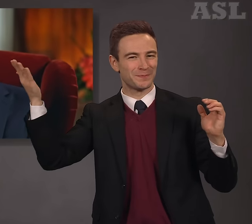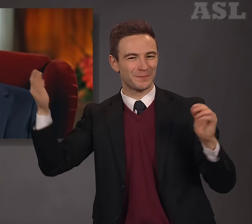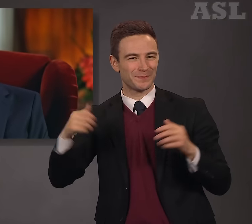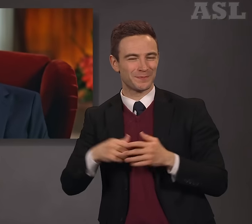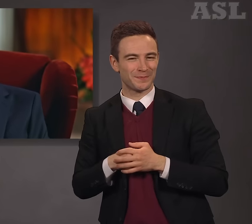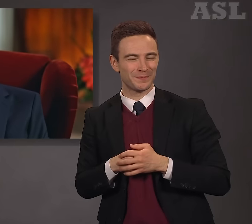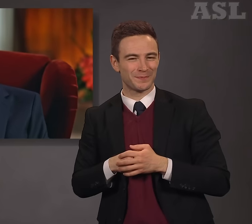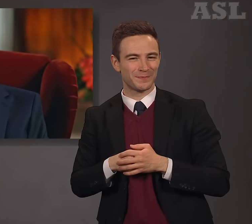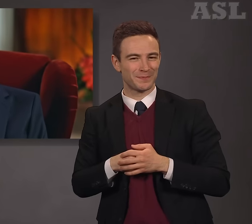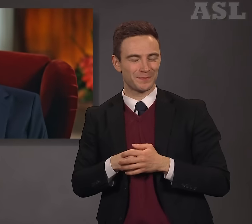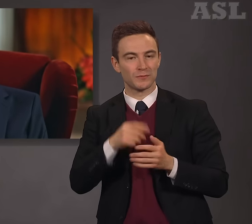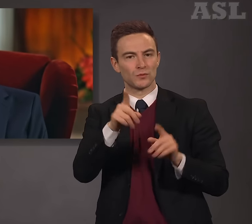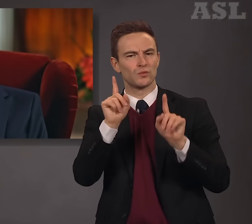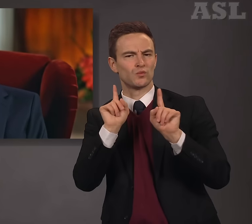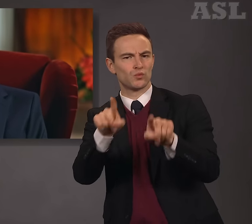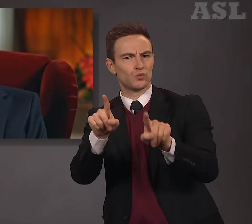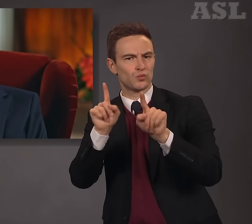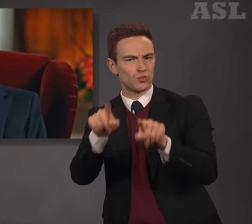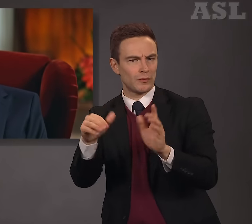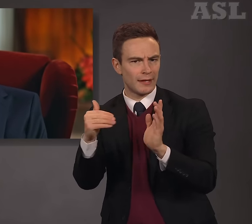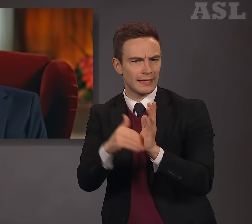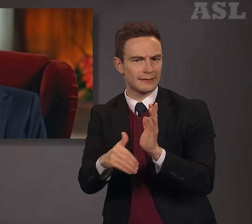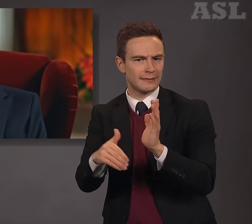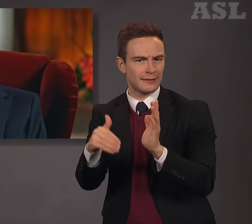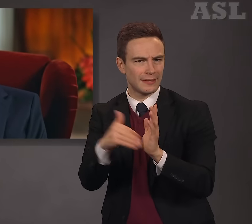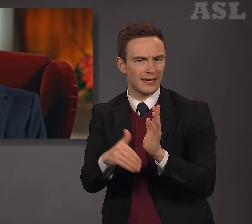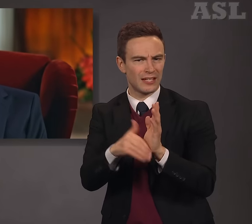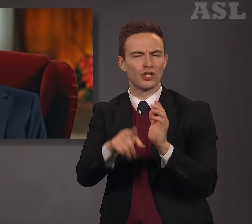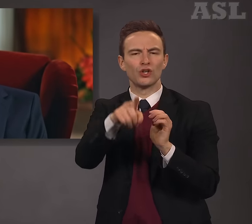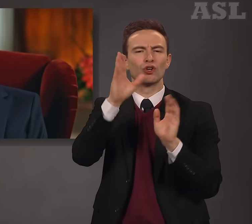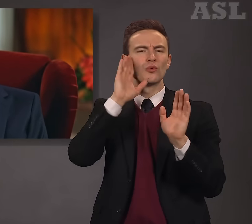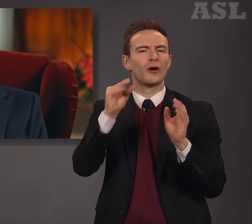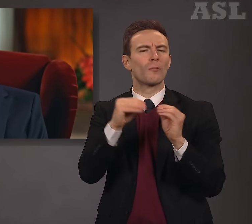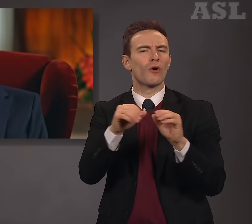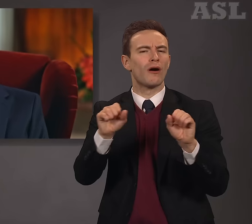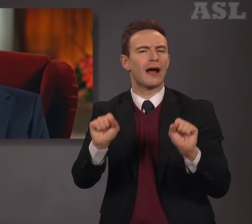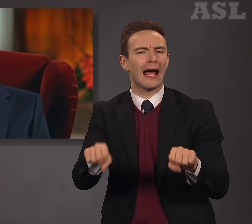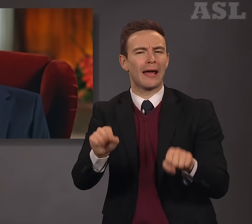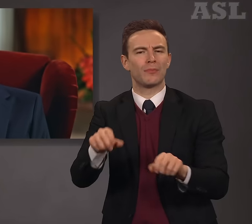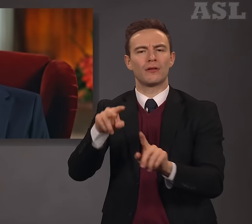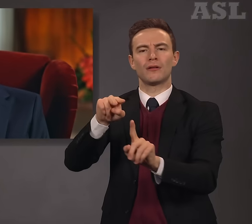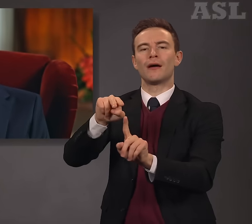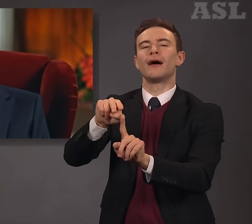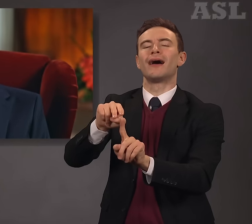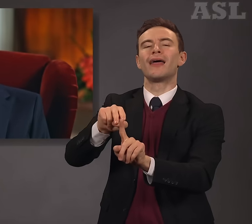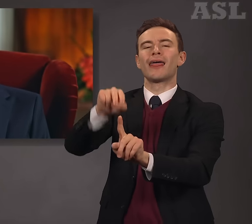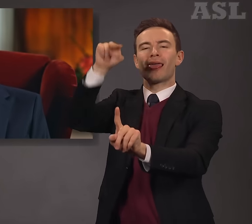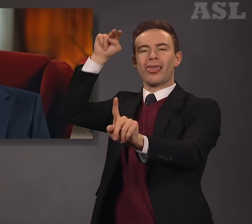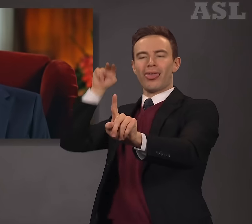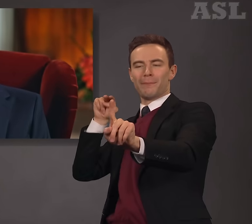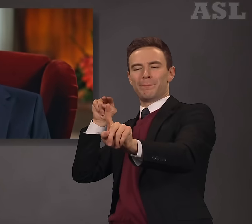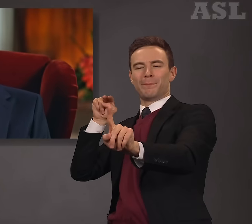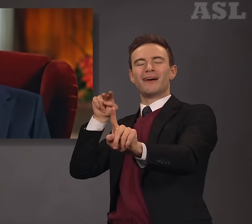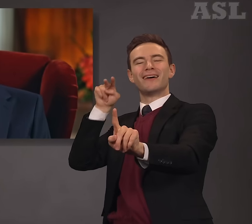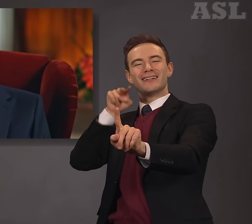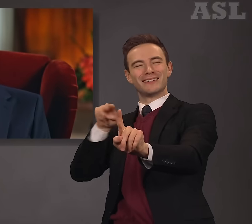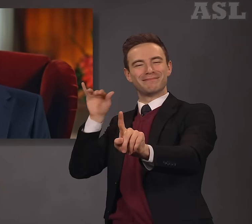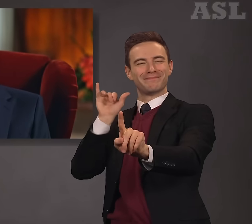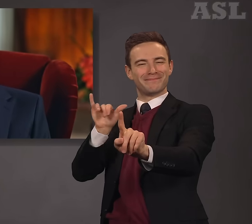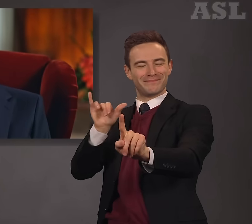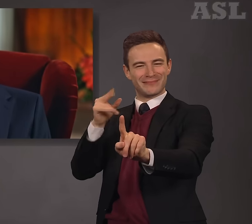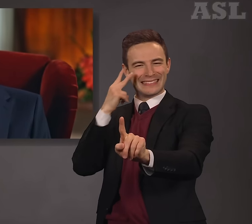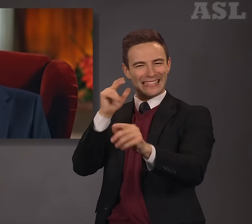Regular temple worship will enhance the way you see yourself and how you fit into God's magnificent